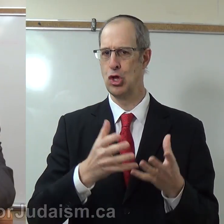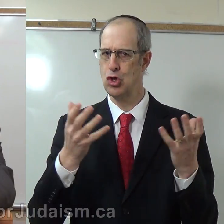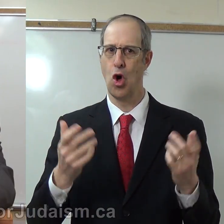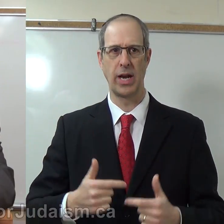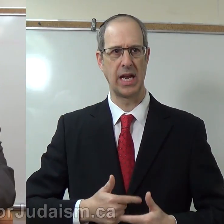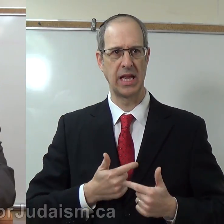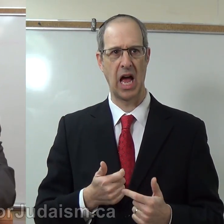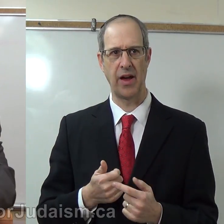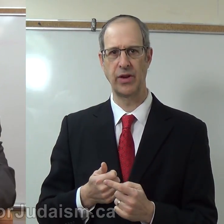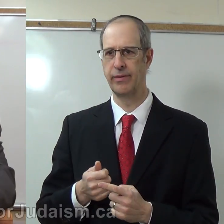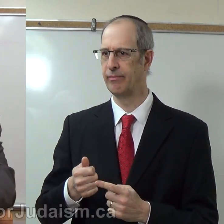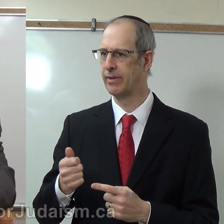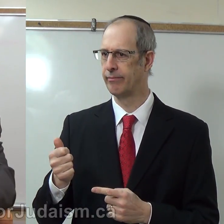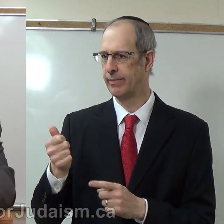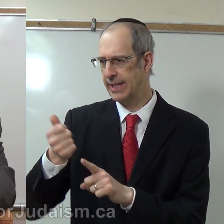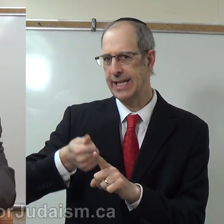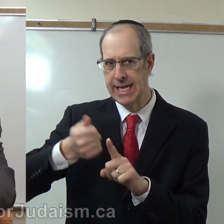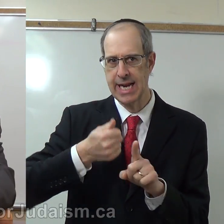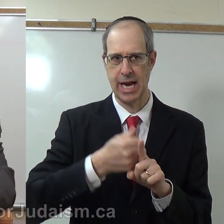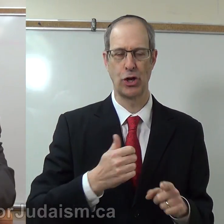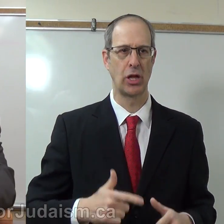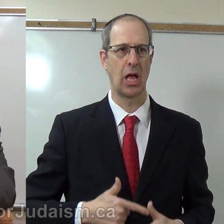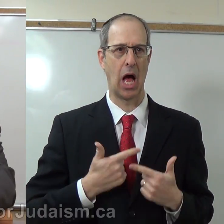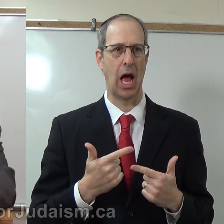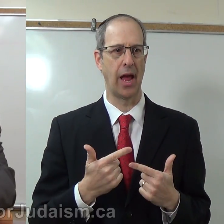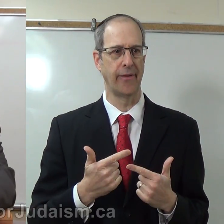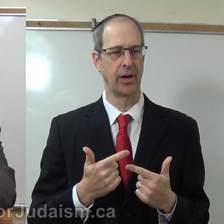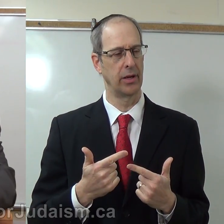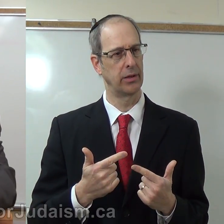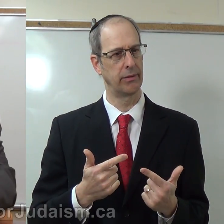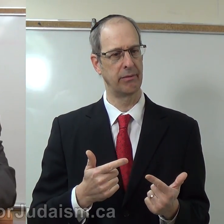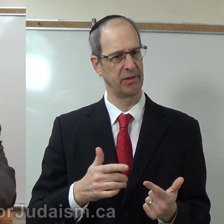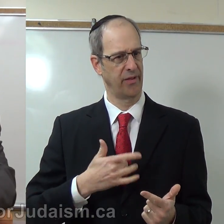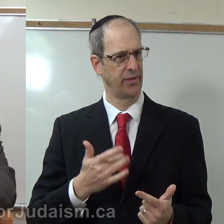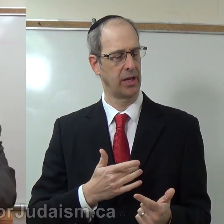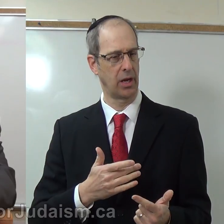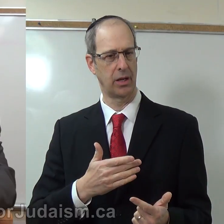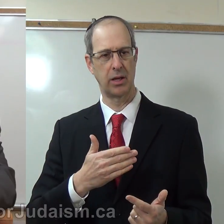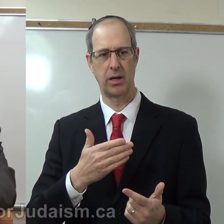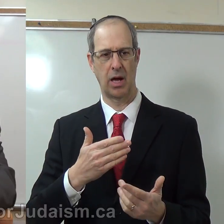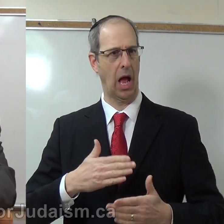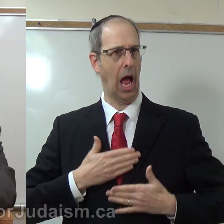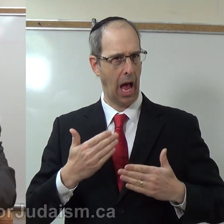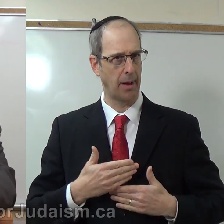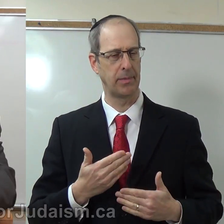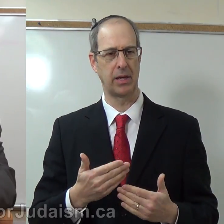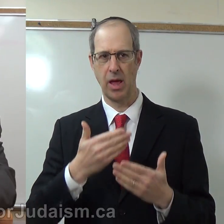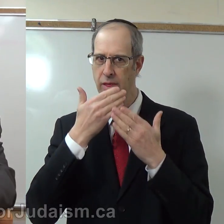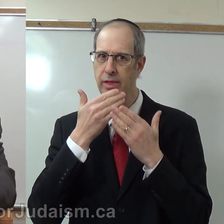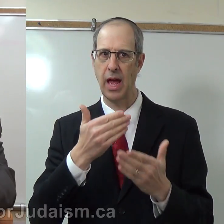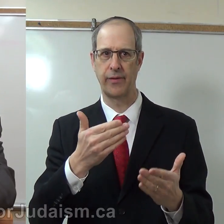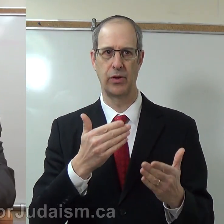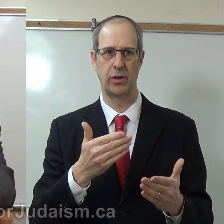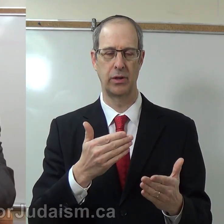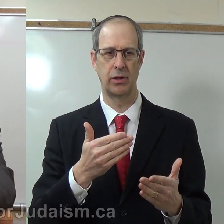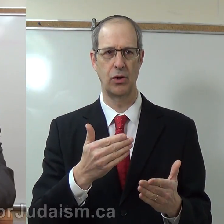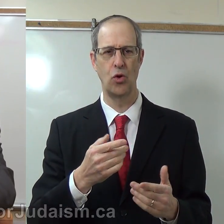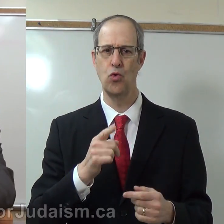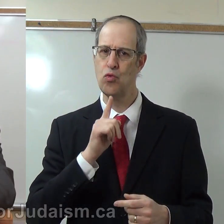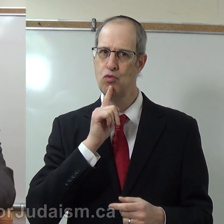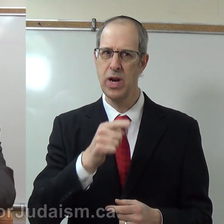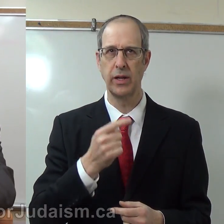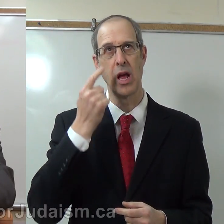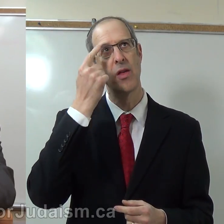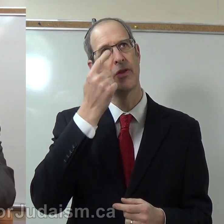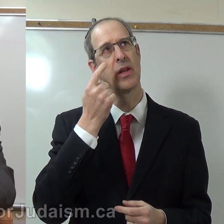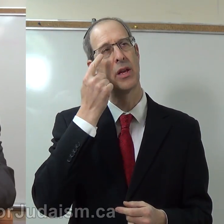in each of our lives, to be happy about and to be thankful for. If we really think about it,